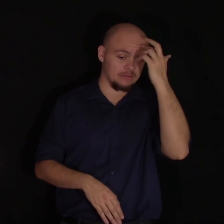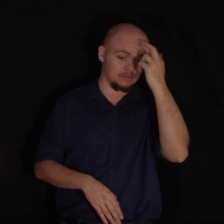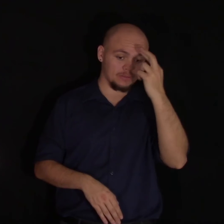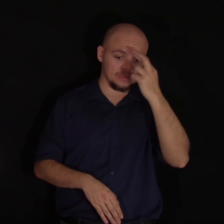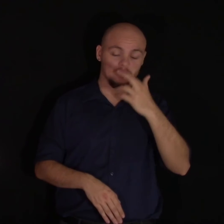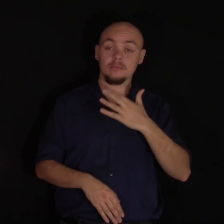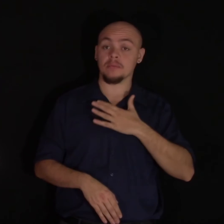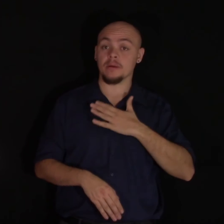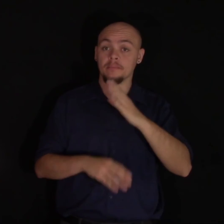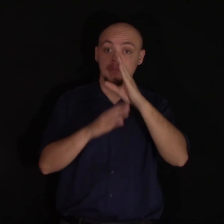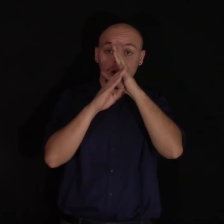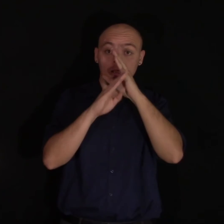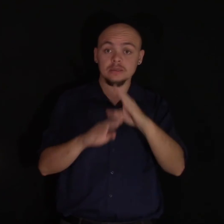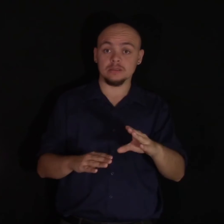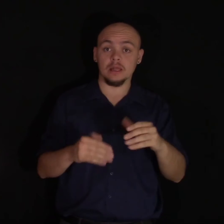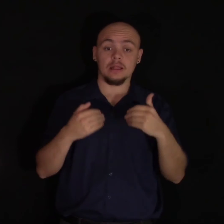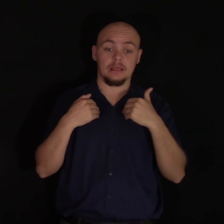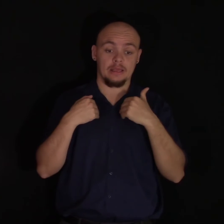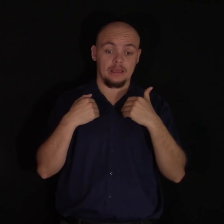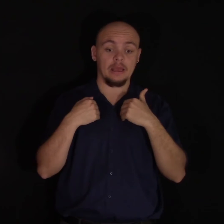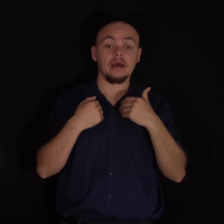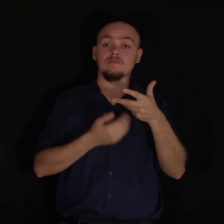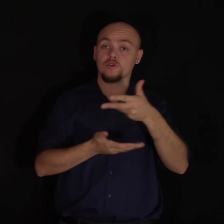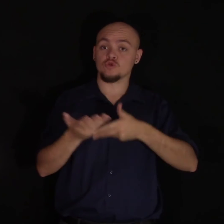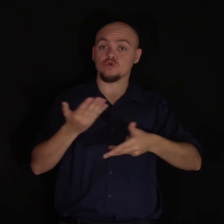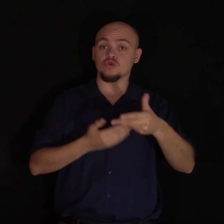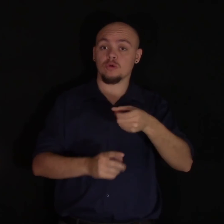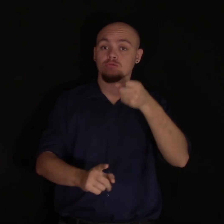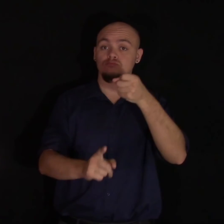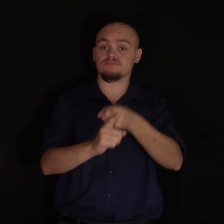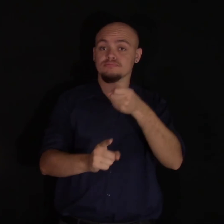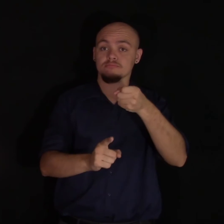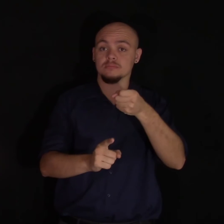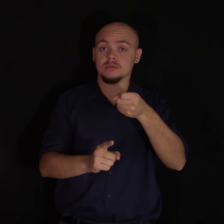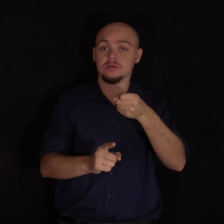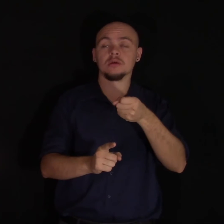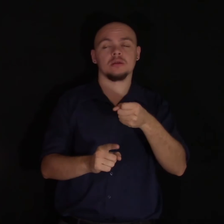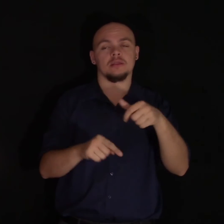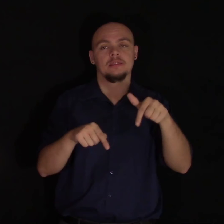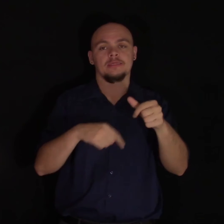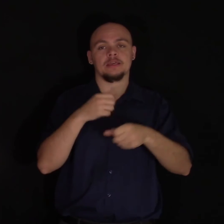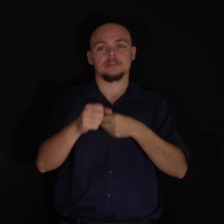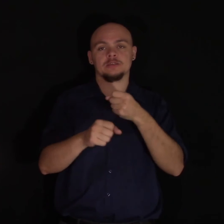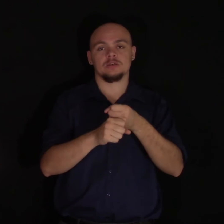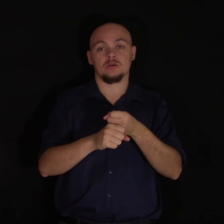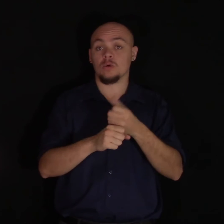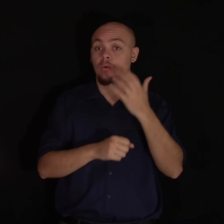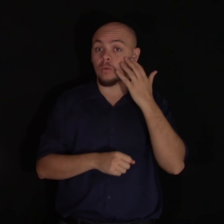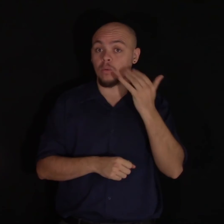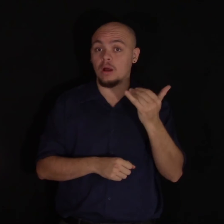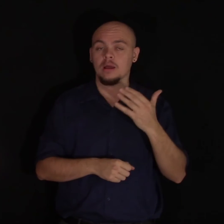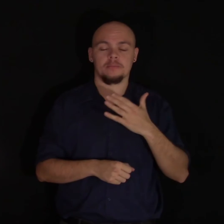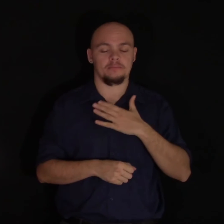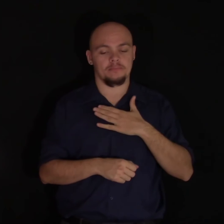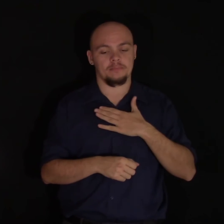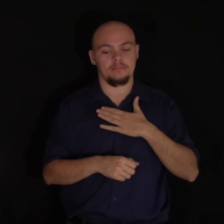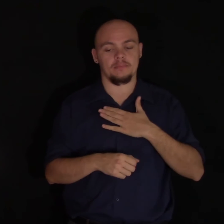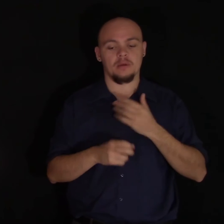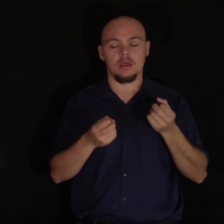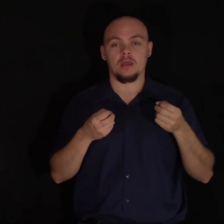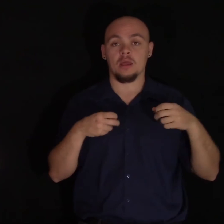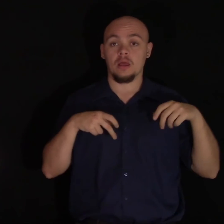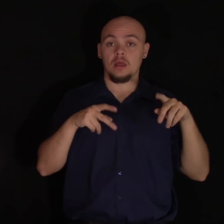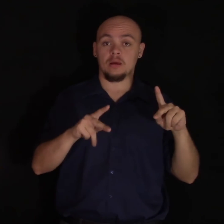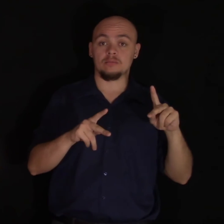my silence has social consequences was really driven home this year when I missed an opportunity